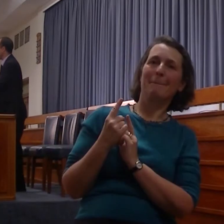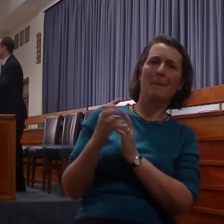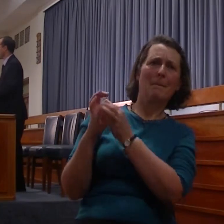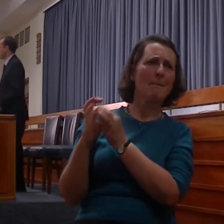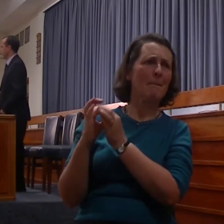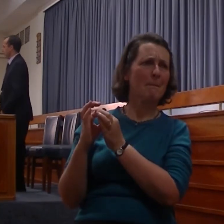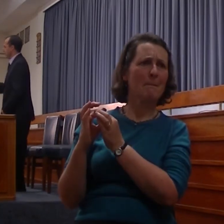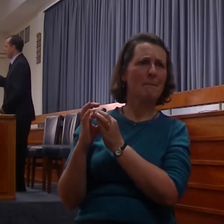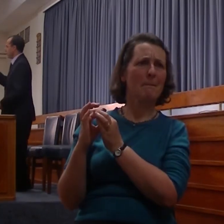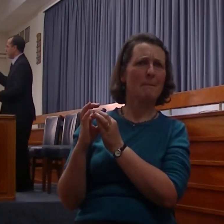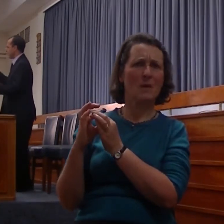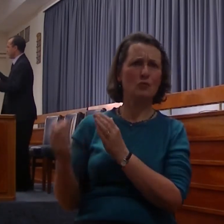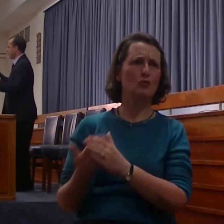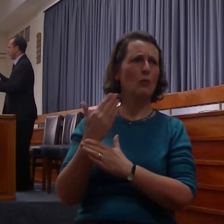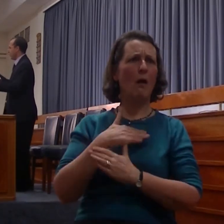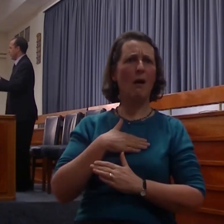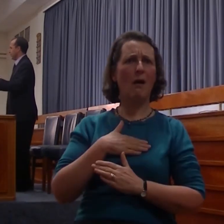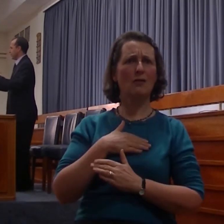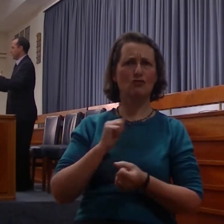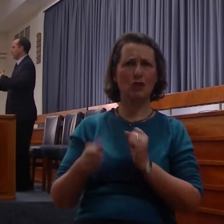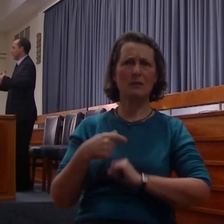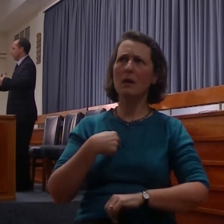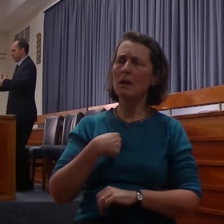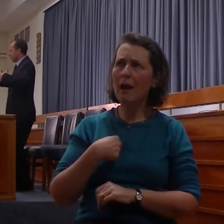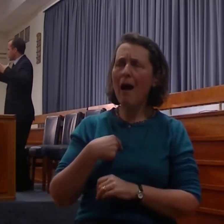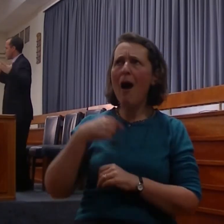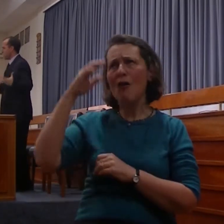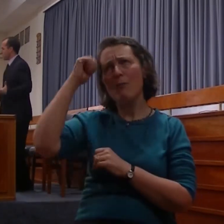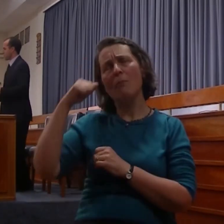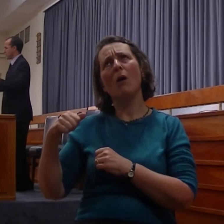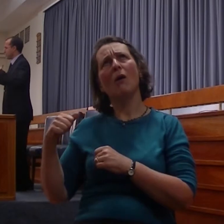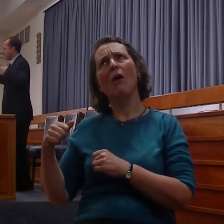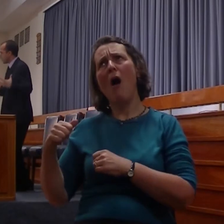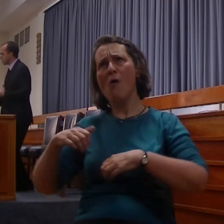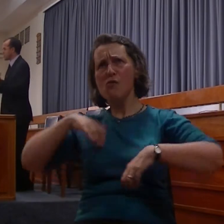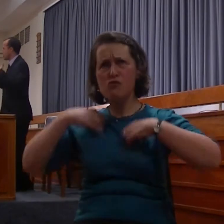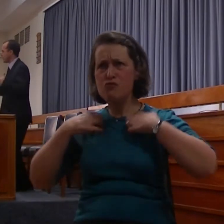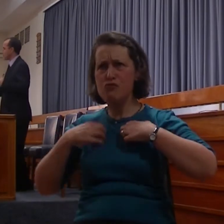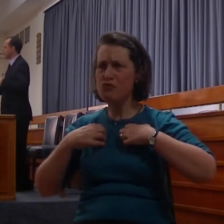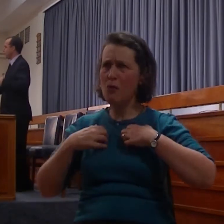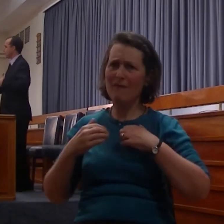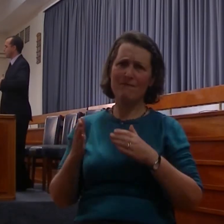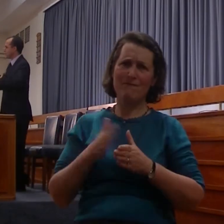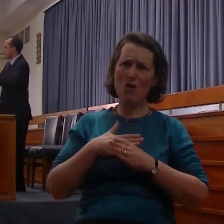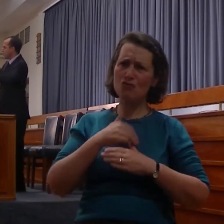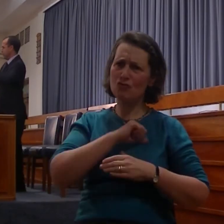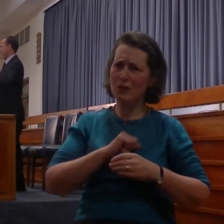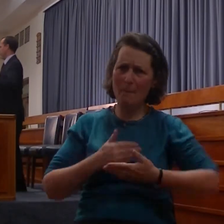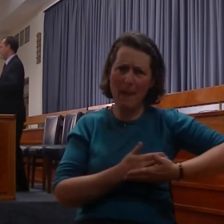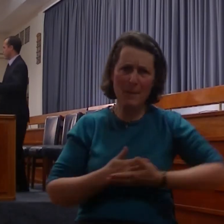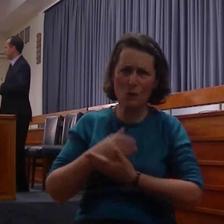Christ, remember the sweetness of that fellowship, that initial fellowship with the Lord Jesus Christ. Remember that time